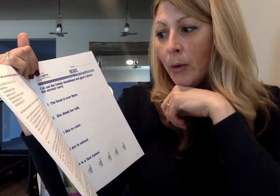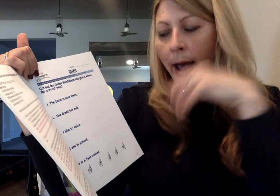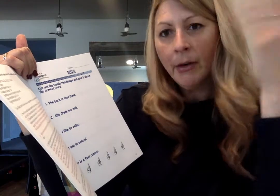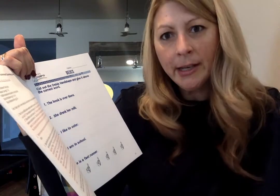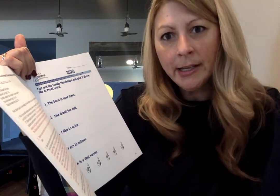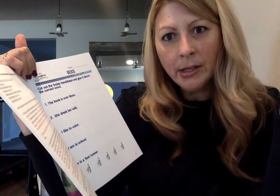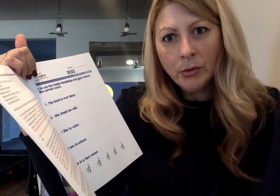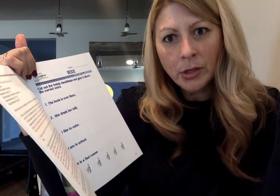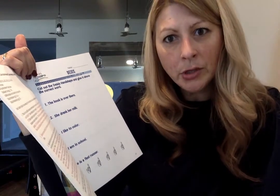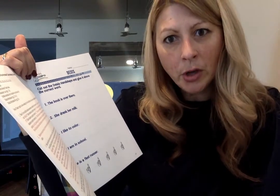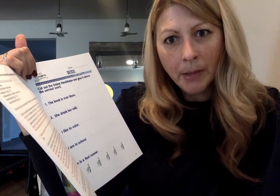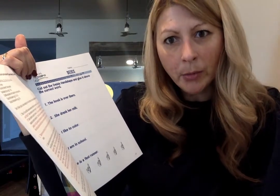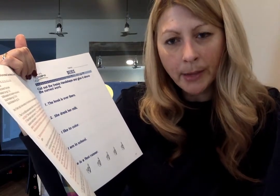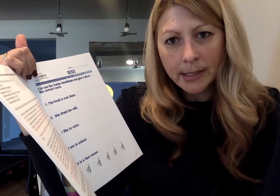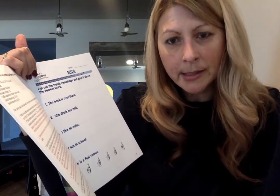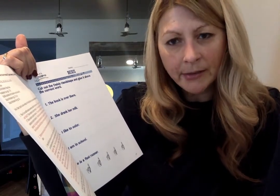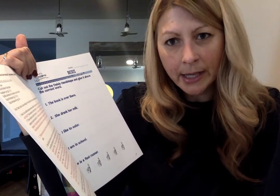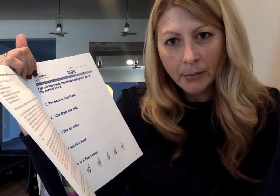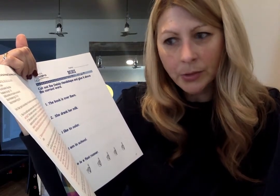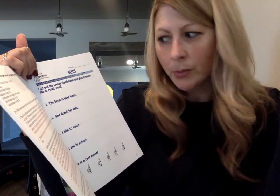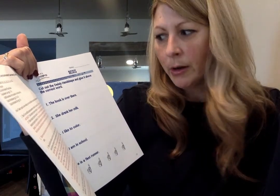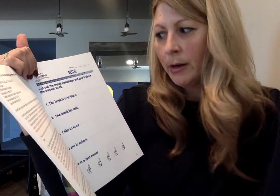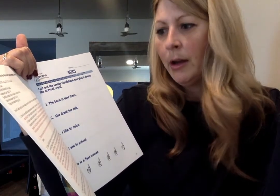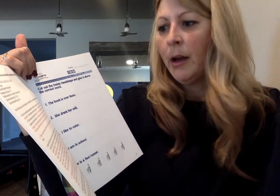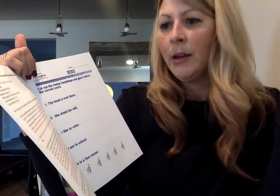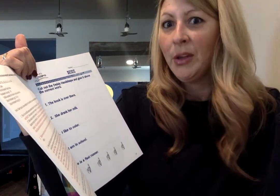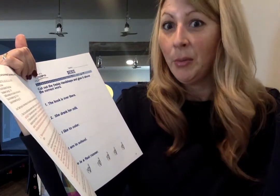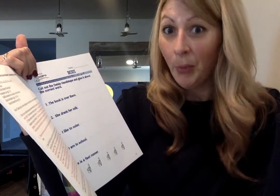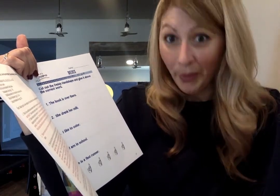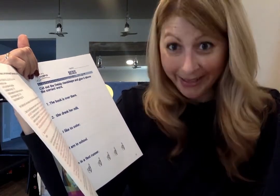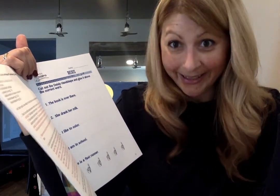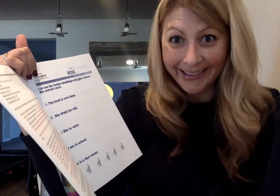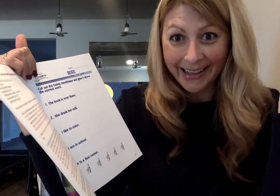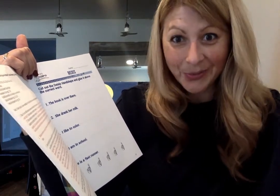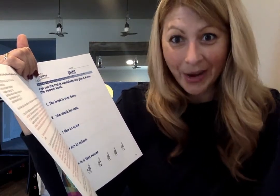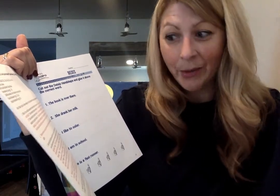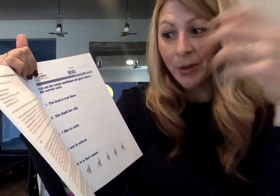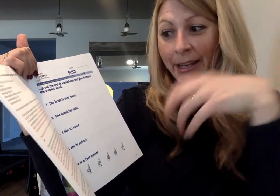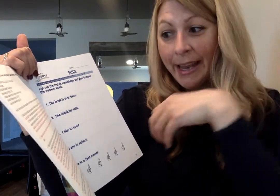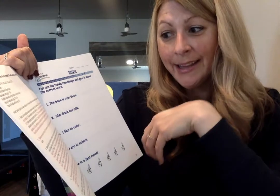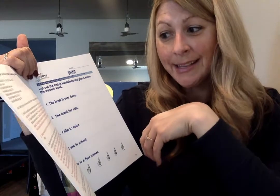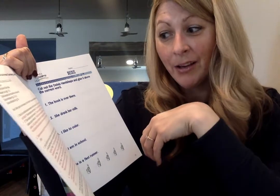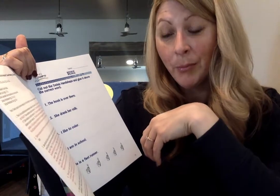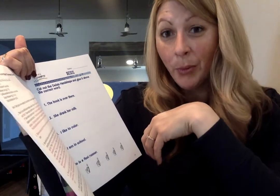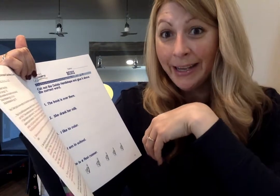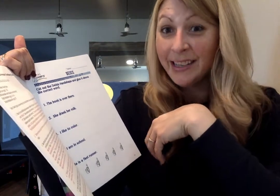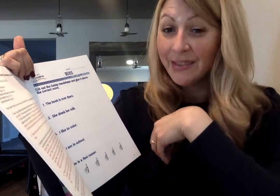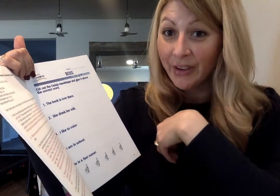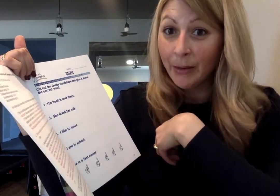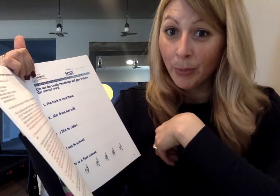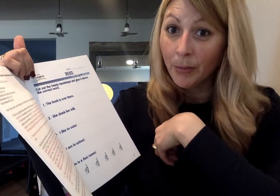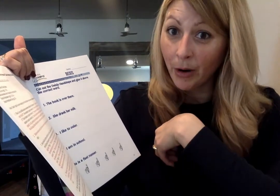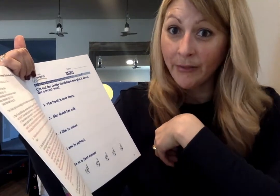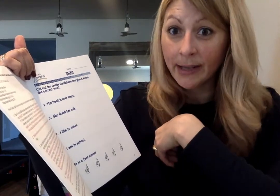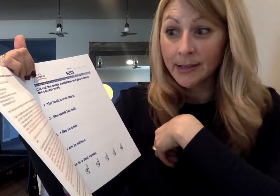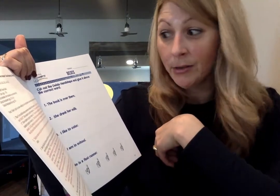How did you just show me where my stuffed animals were? You pointed. That's right. Well, in ASL, pointing is a very important part of ASL